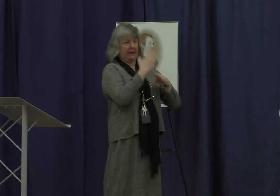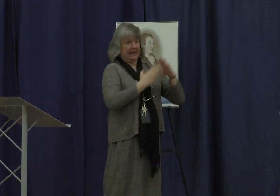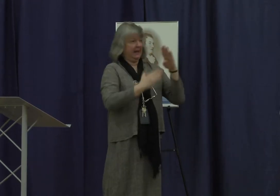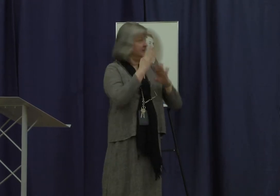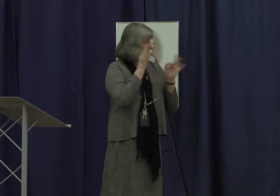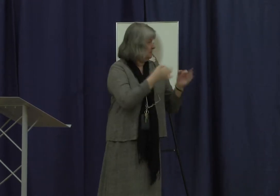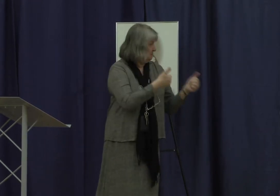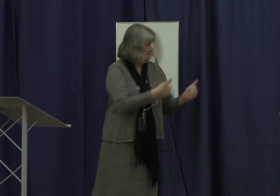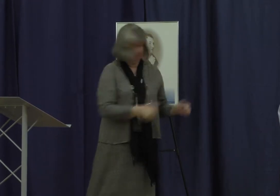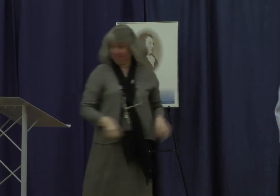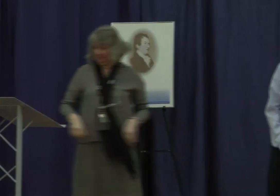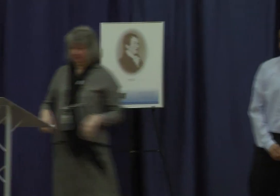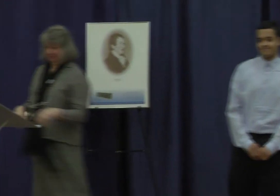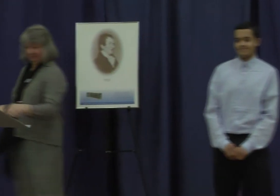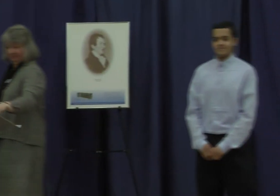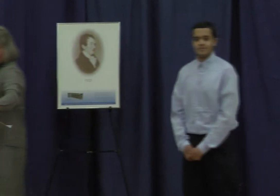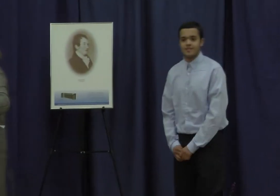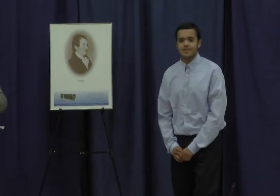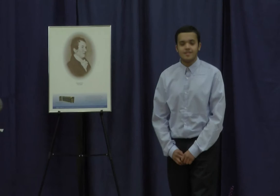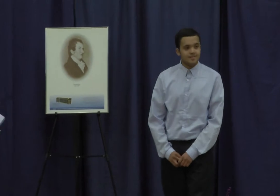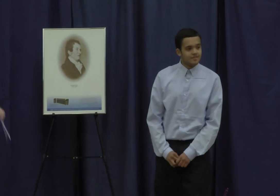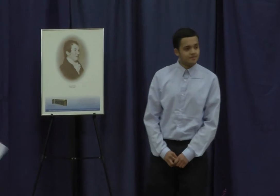You just watch the visual aspect of what they are doing.